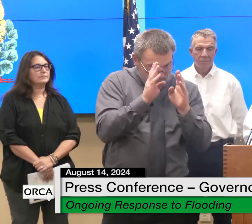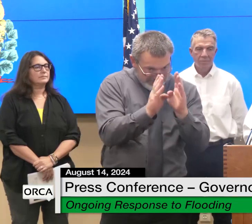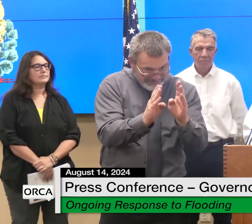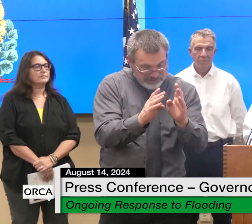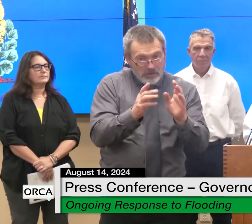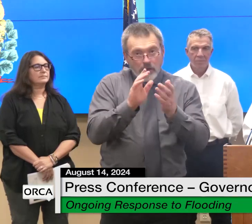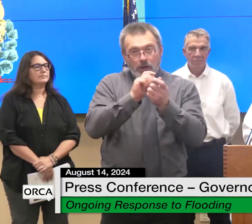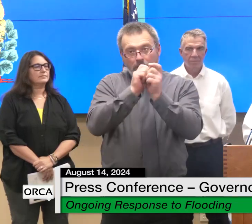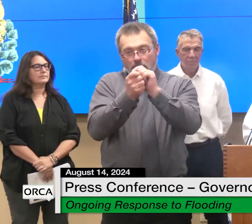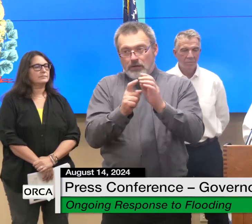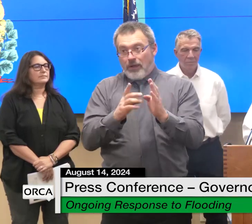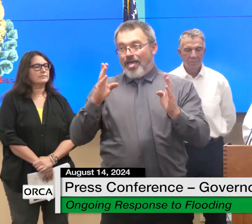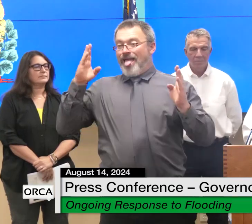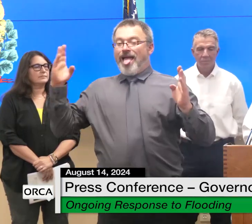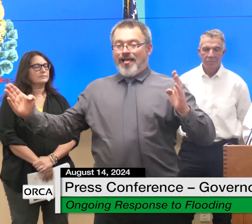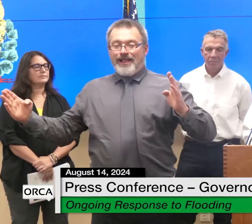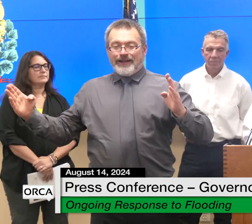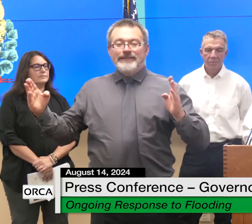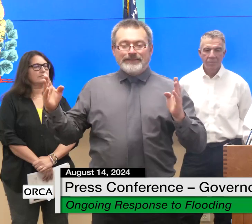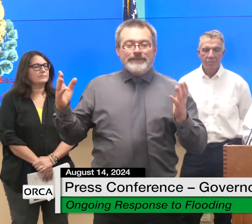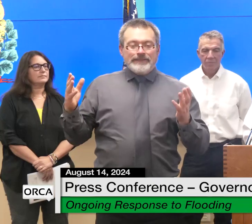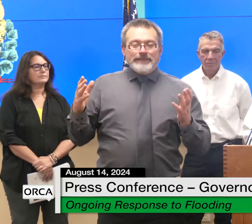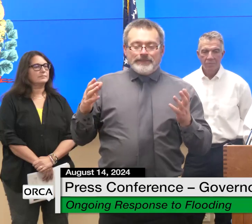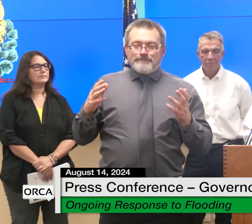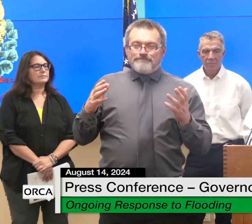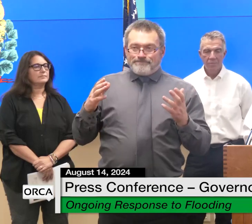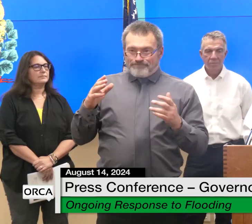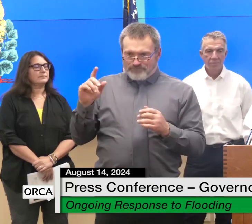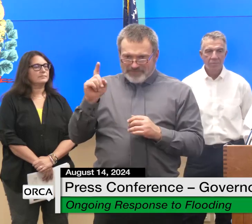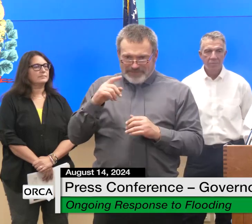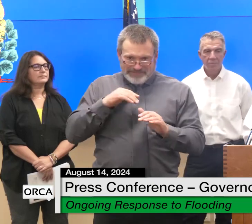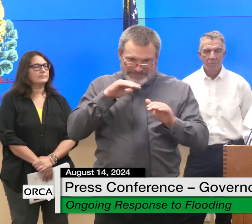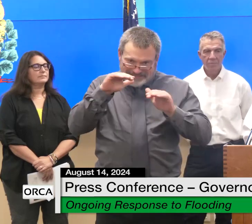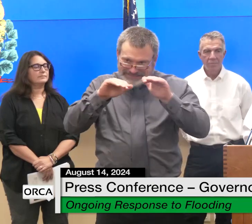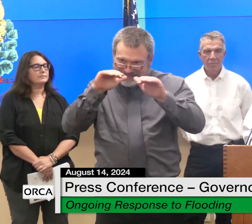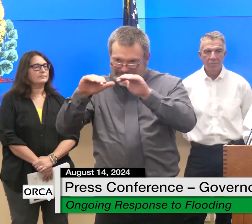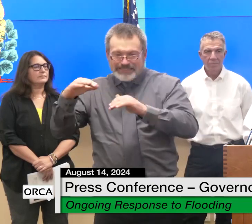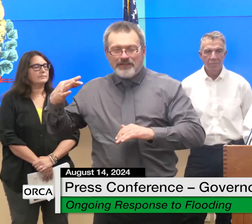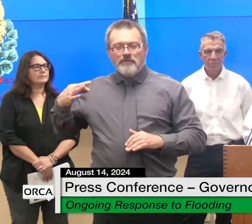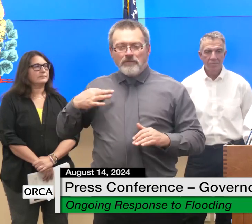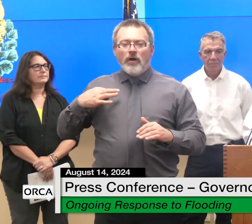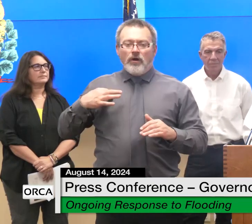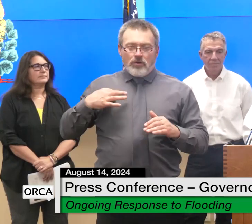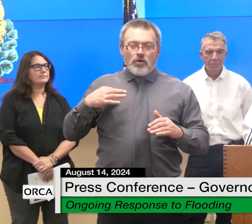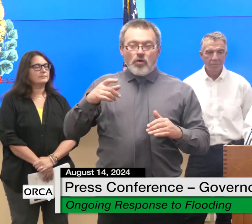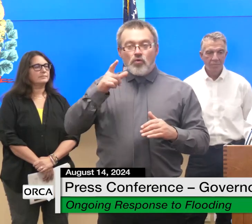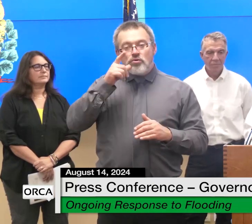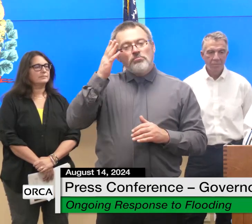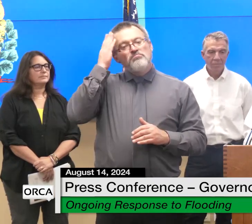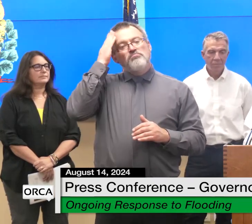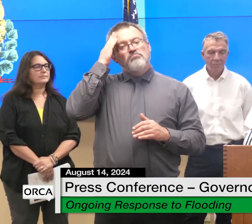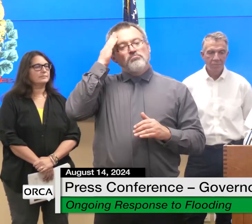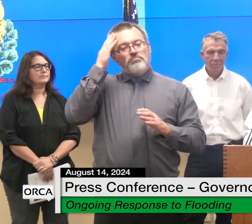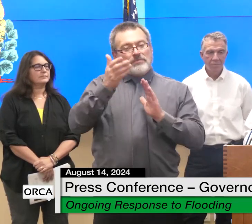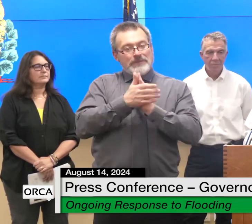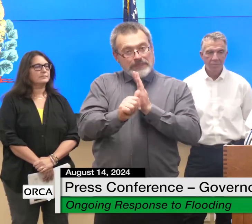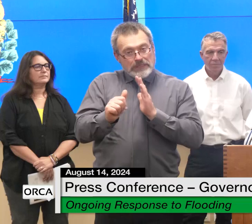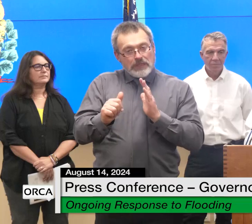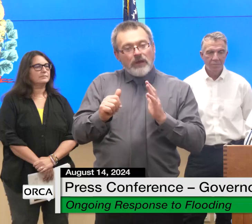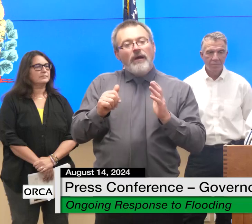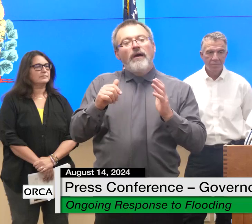need. A combination of trained, experienced volunteer relief organizations plus